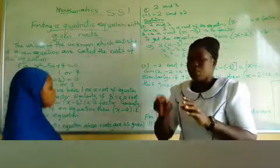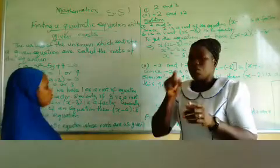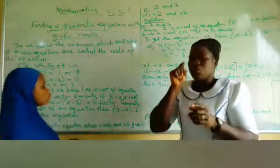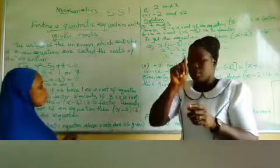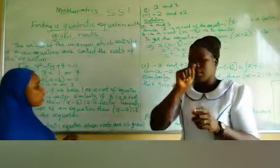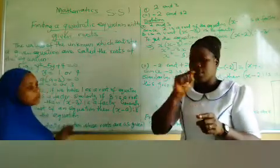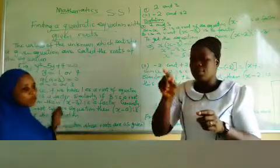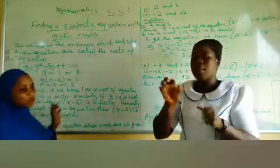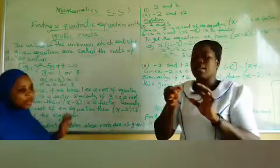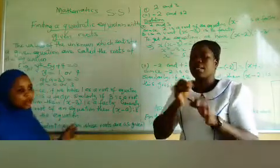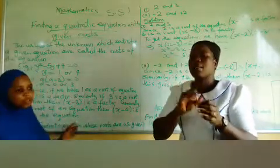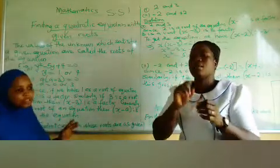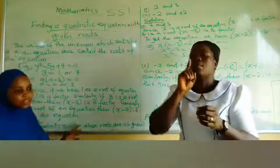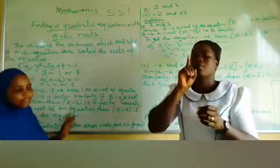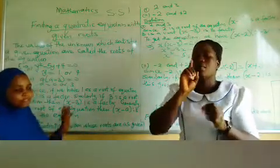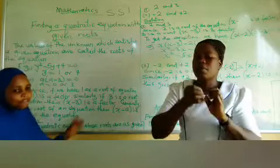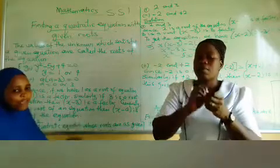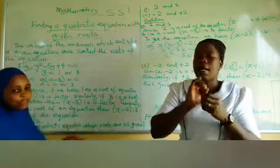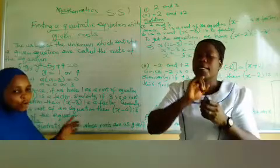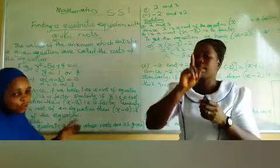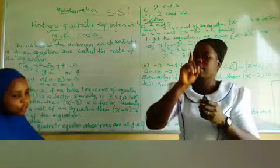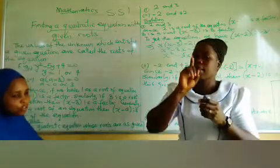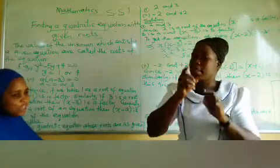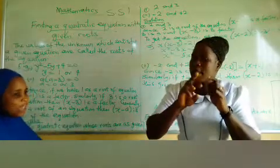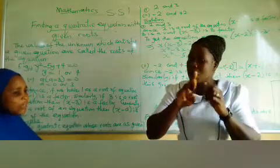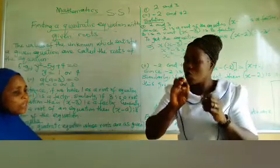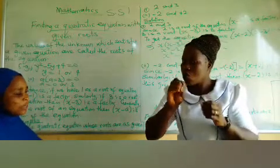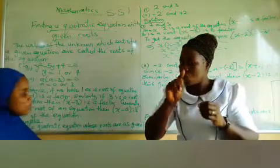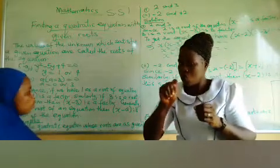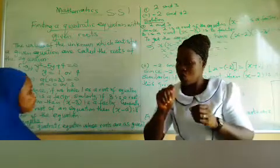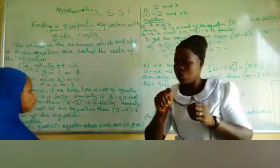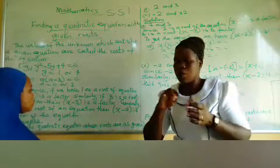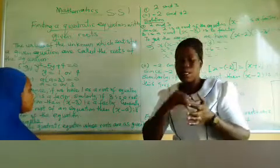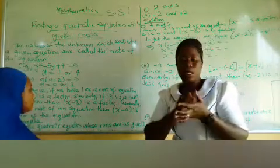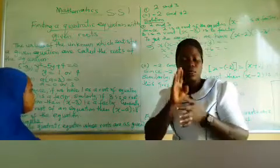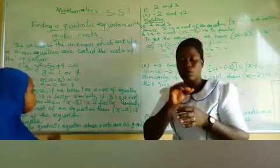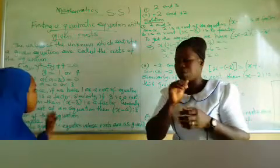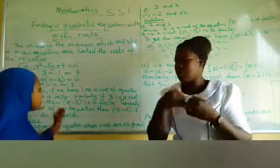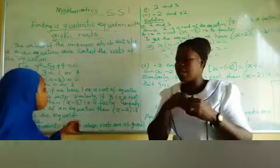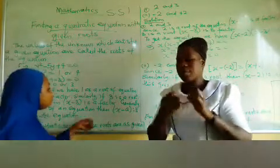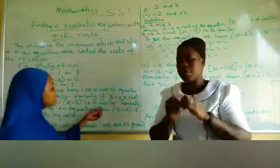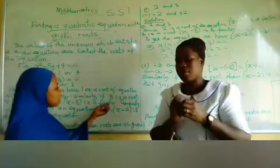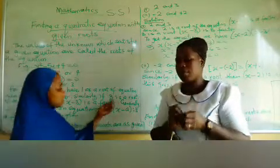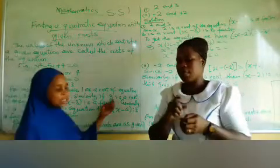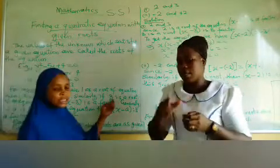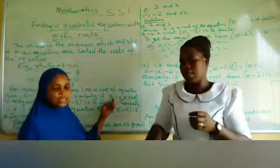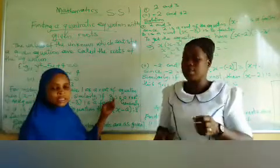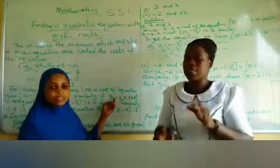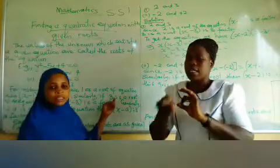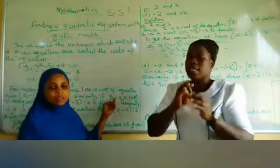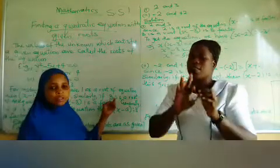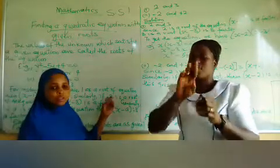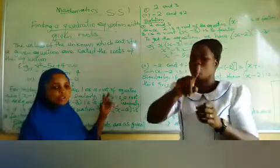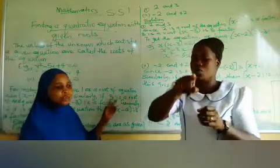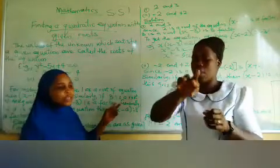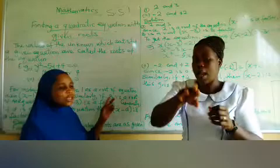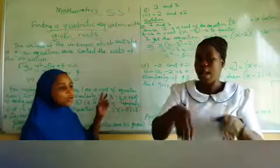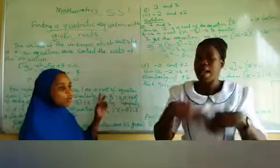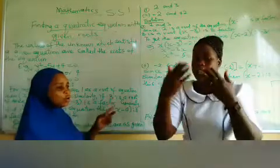minus 1 will now be the factor of such an equation. If you are given 3 to be one of